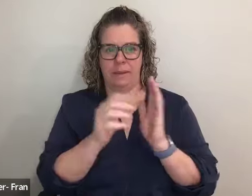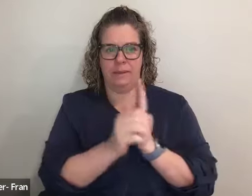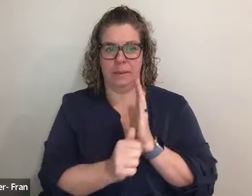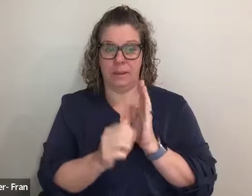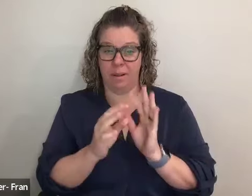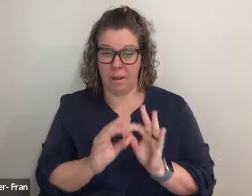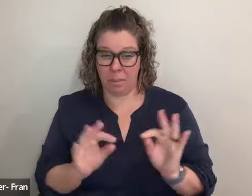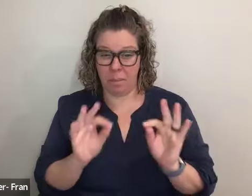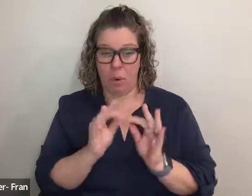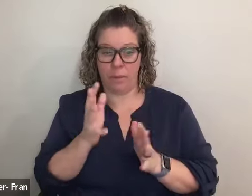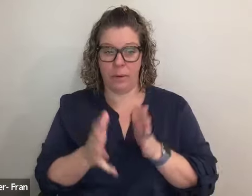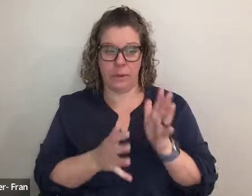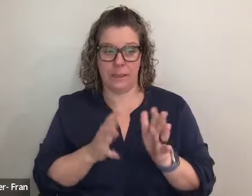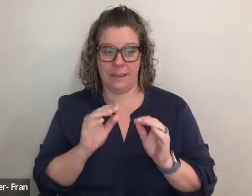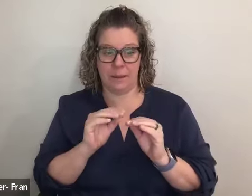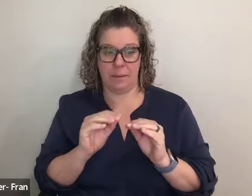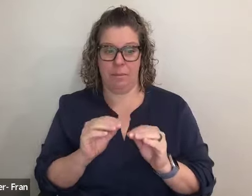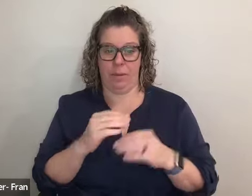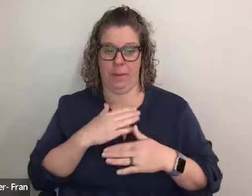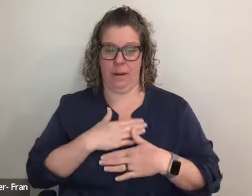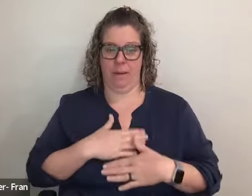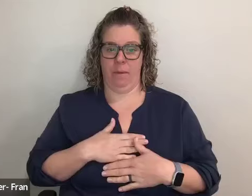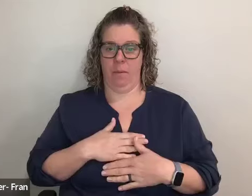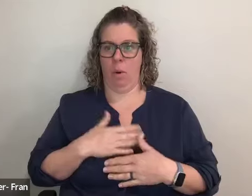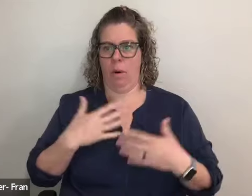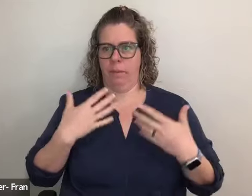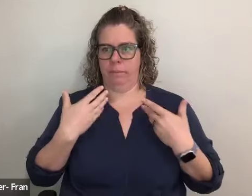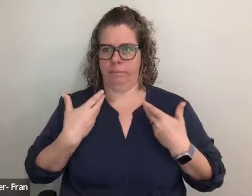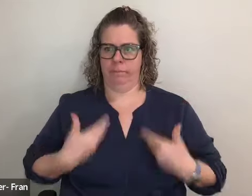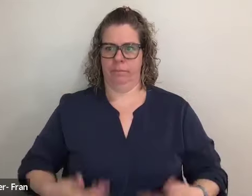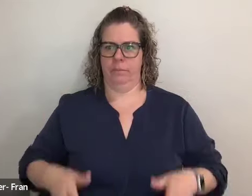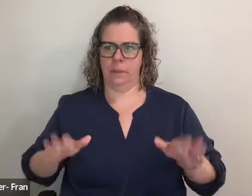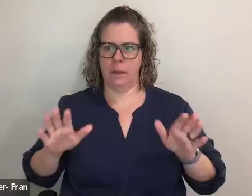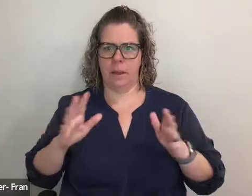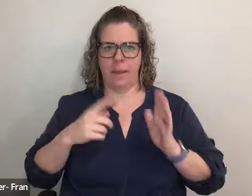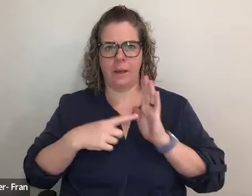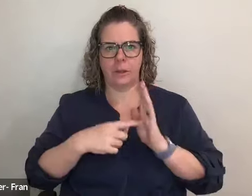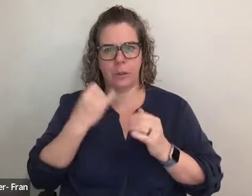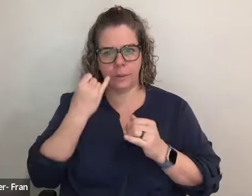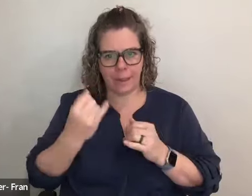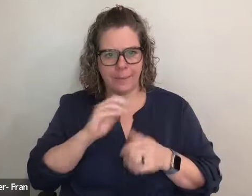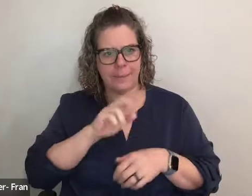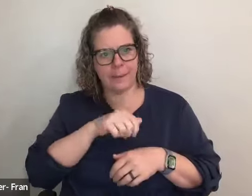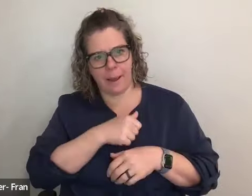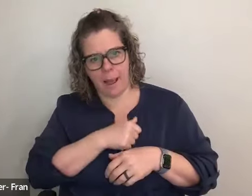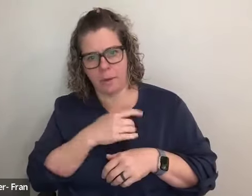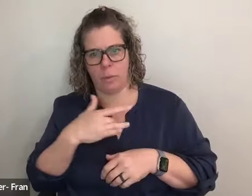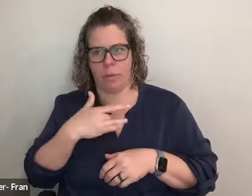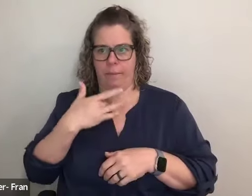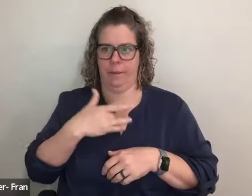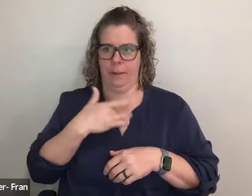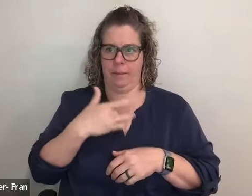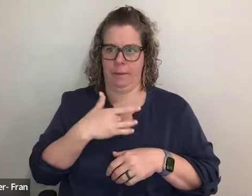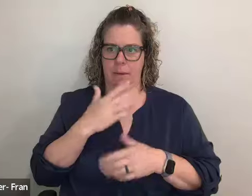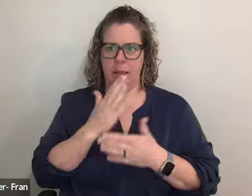gestures, a movement usually of the body or limbs that expresses or emphasizes an idea, sentiment, or attitude. And so like some